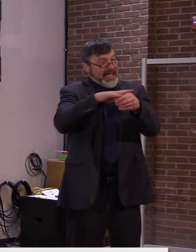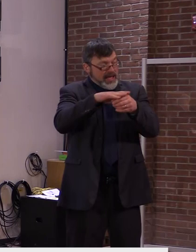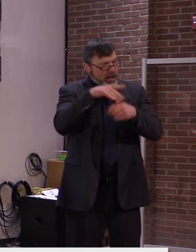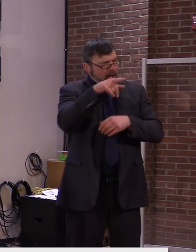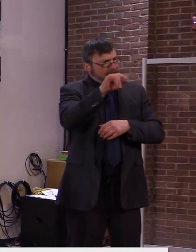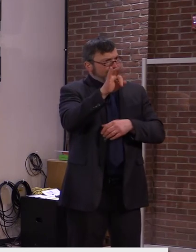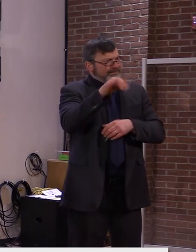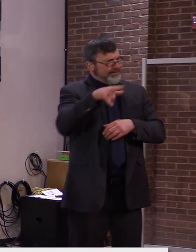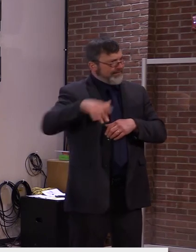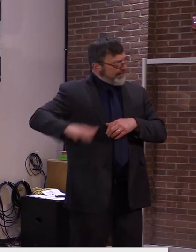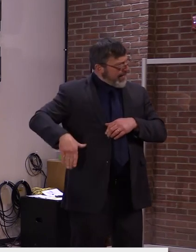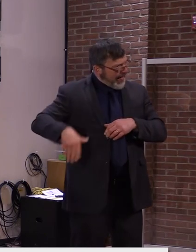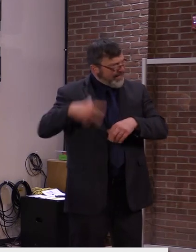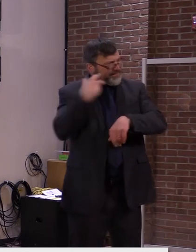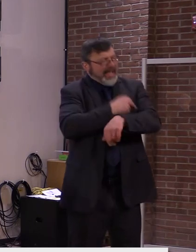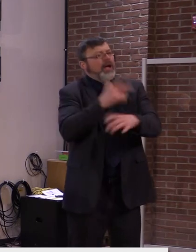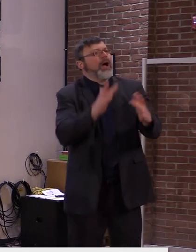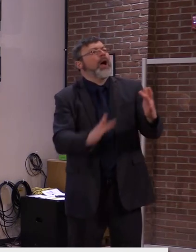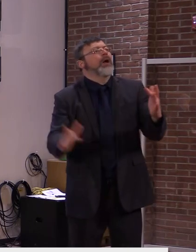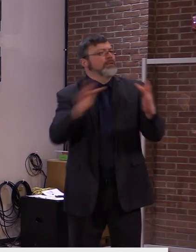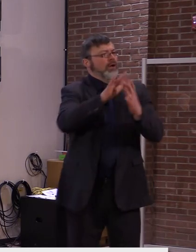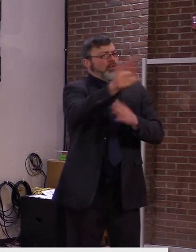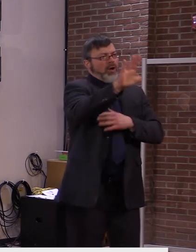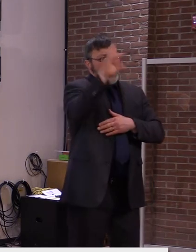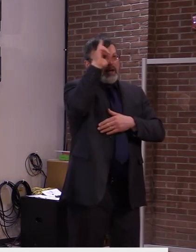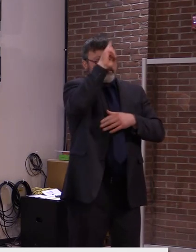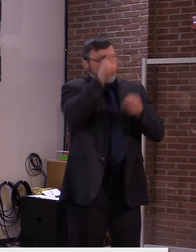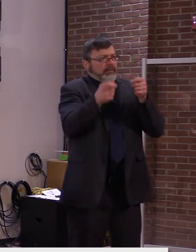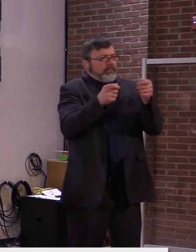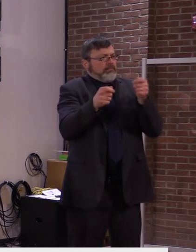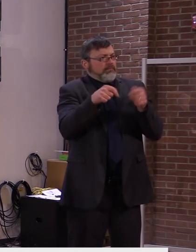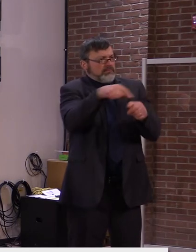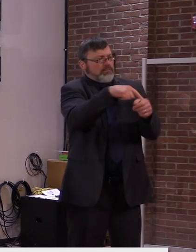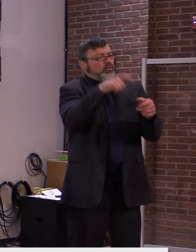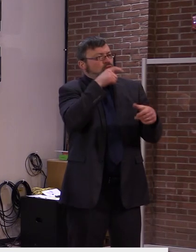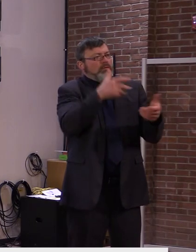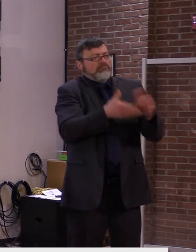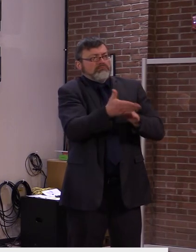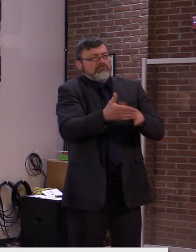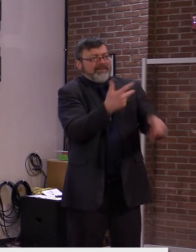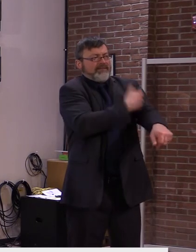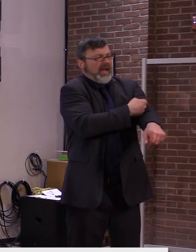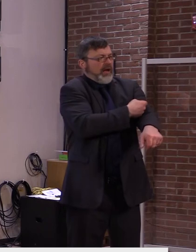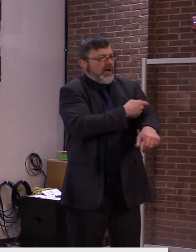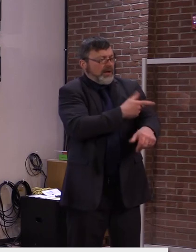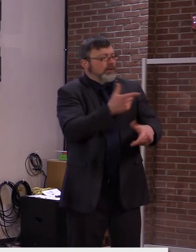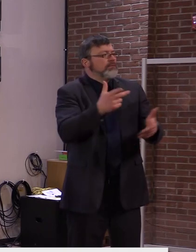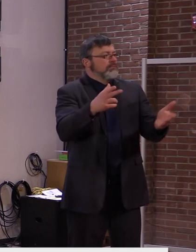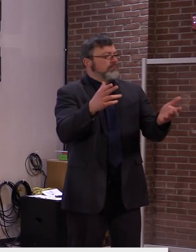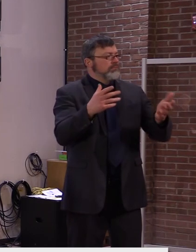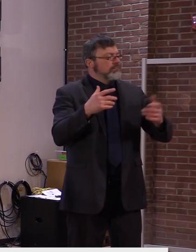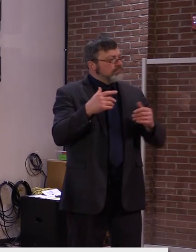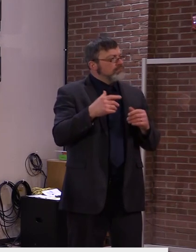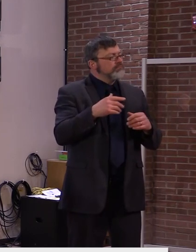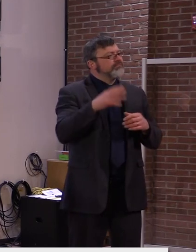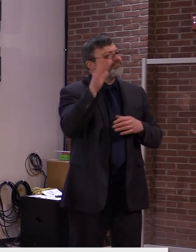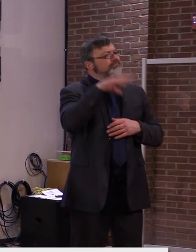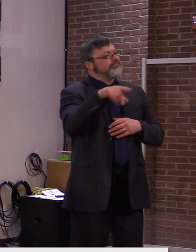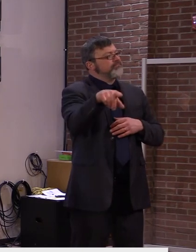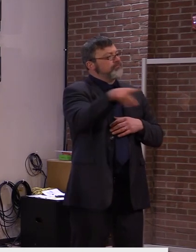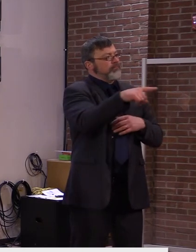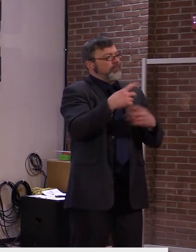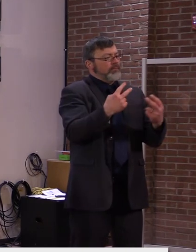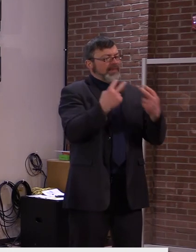information, but this is a new group, a new age group, and I want to make sure everyone is prepared. If you